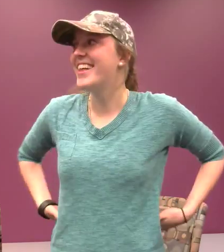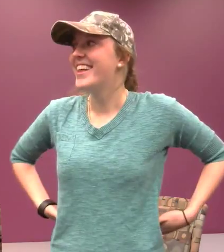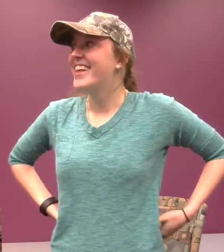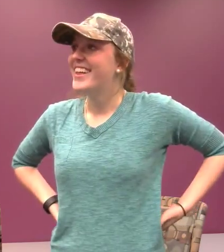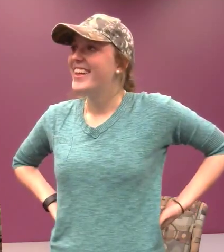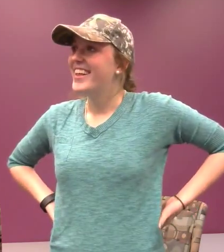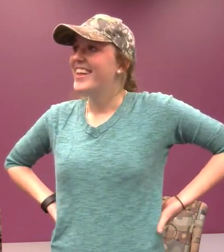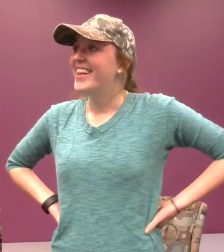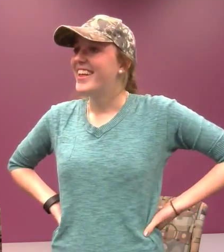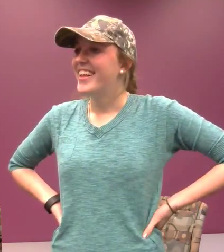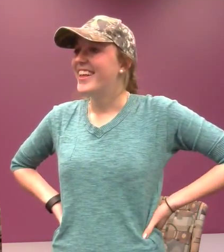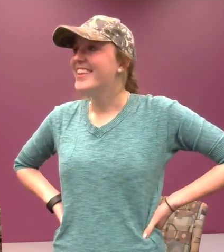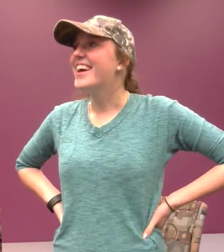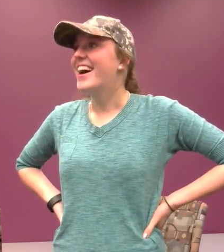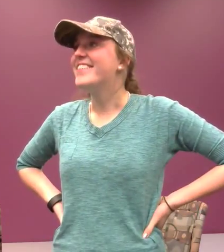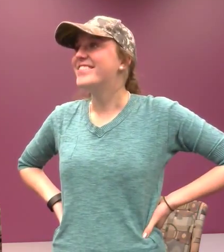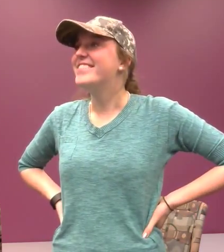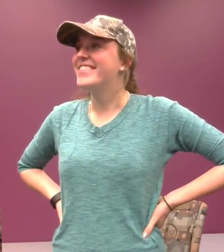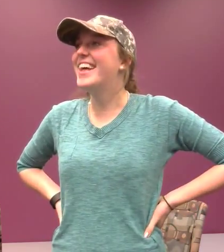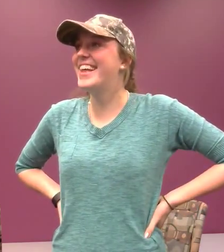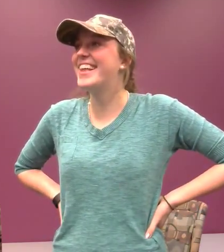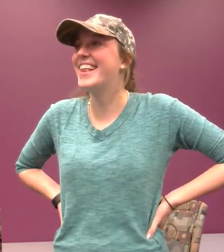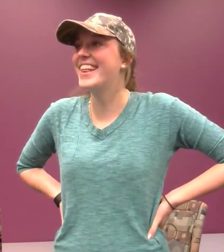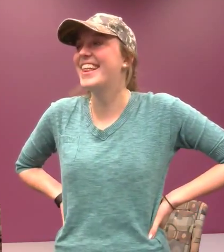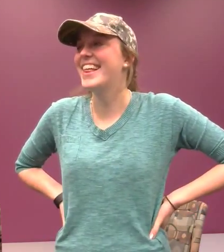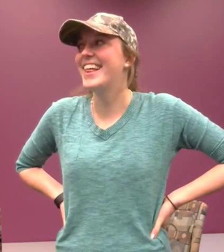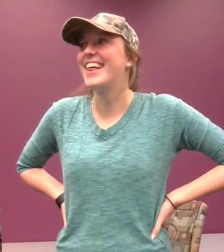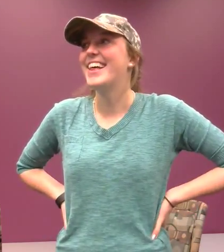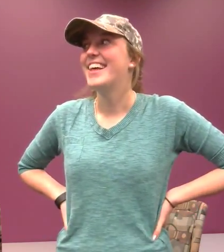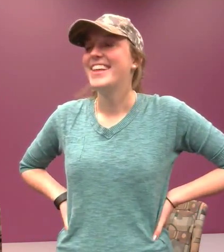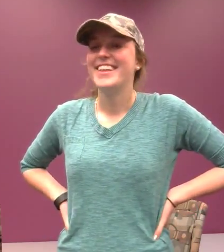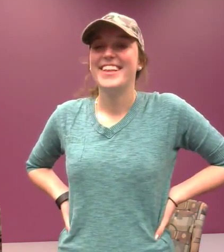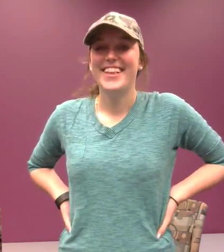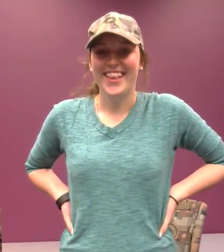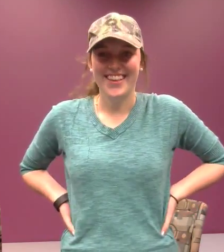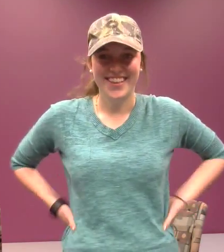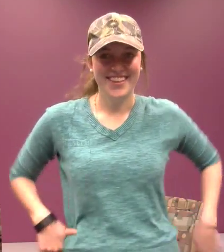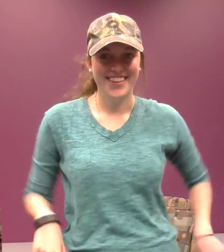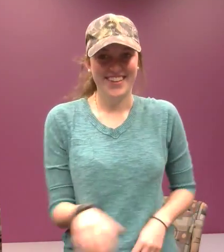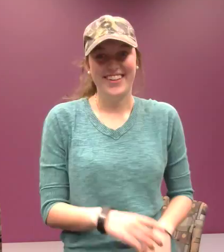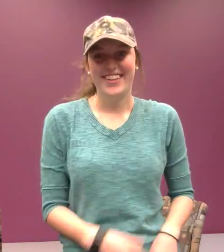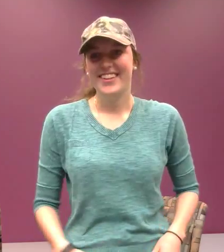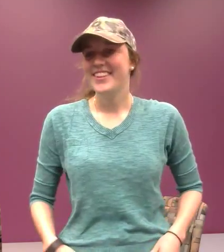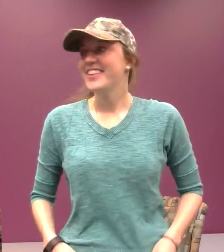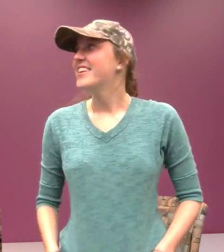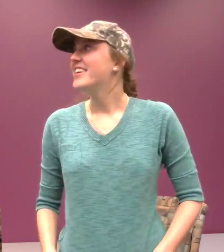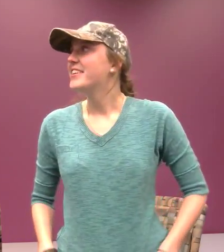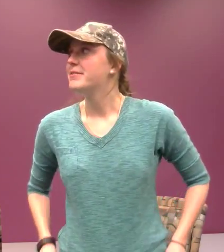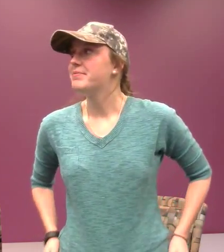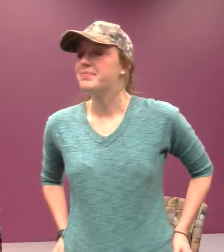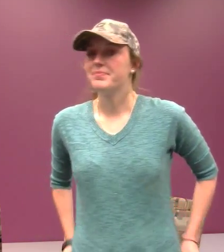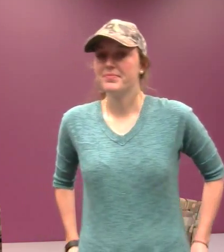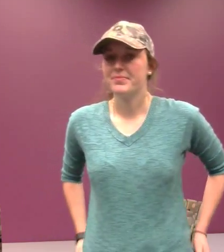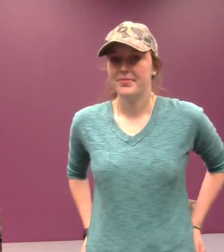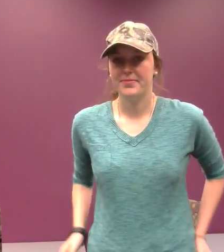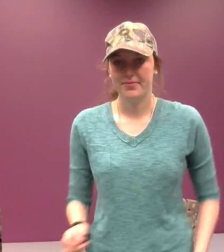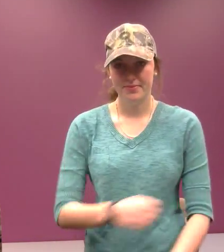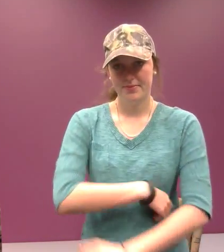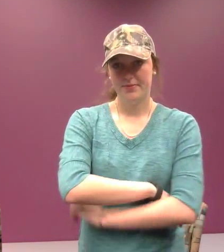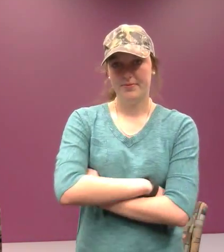Is that all on video? Yeah. Okay. Okay, this particular lesson deals with something called